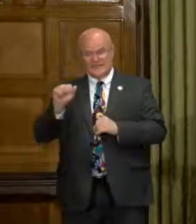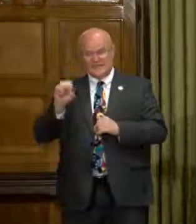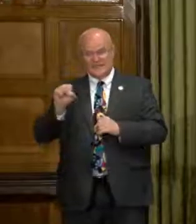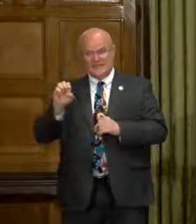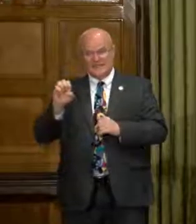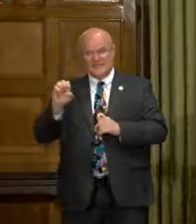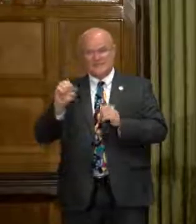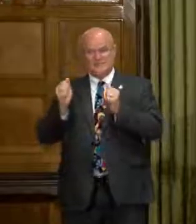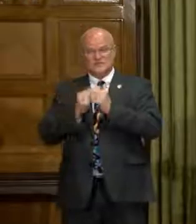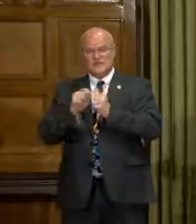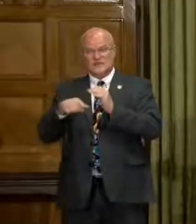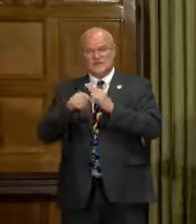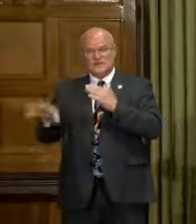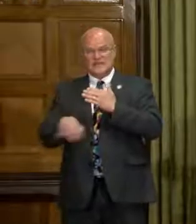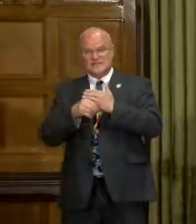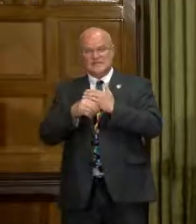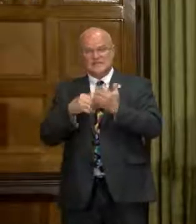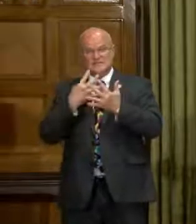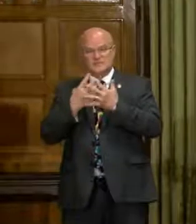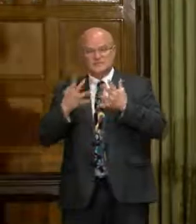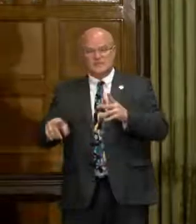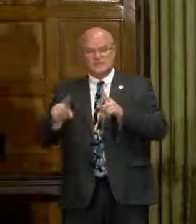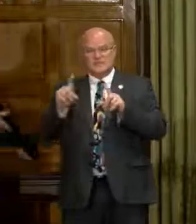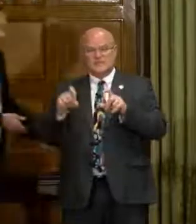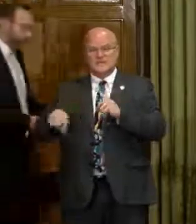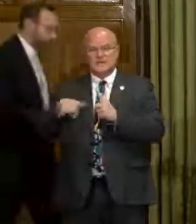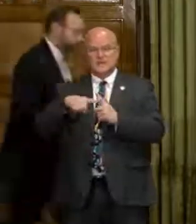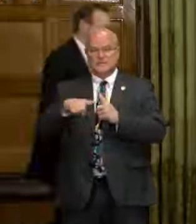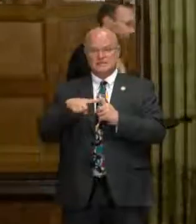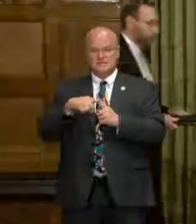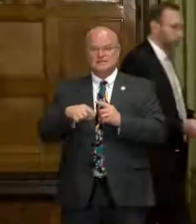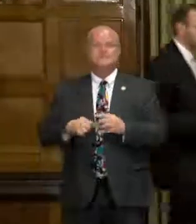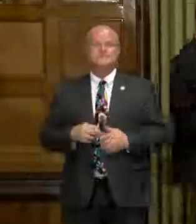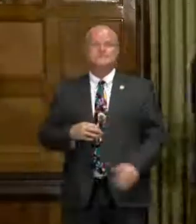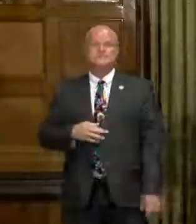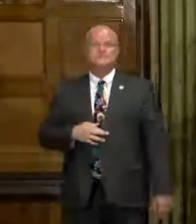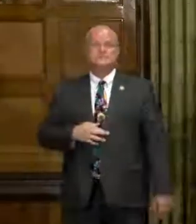with these additional inmates that tested positive?